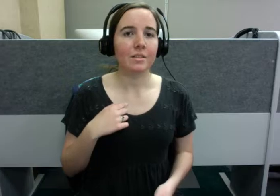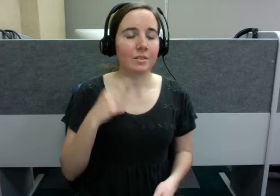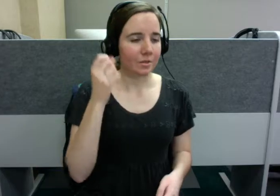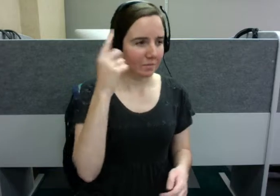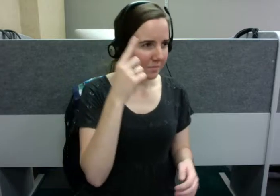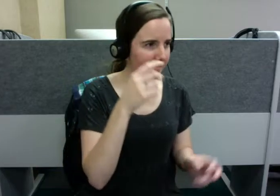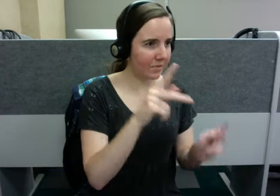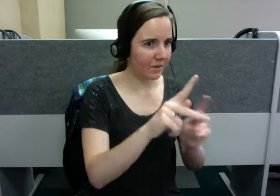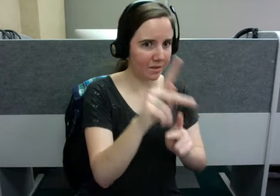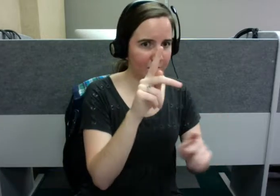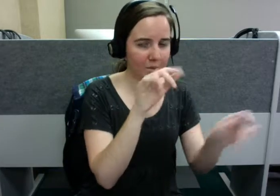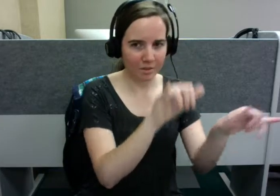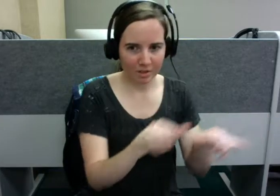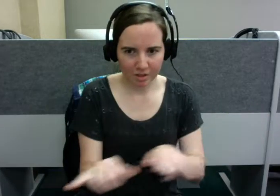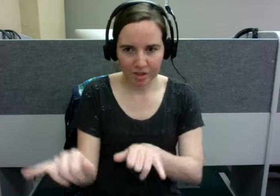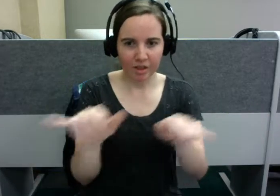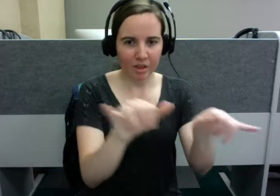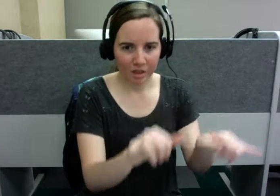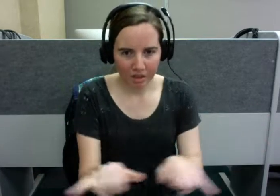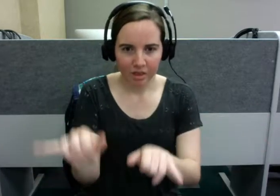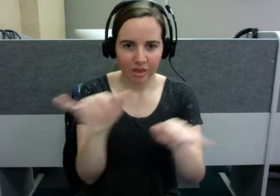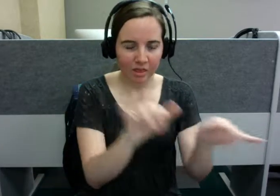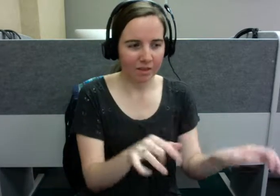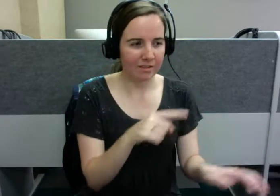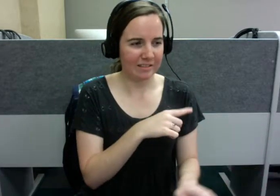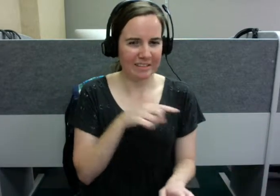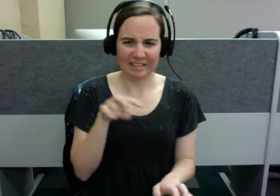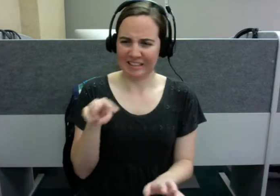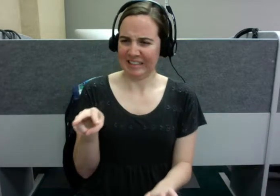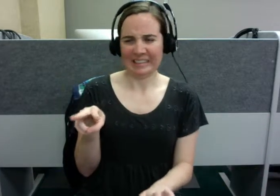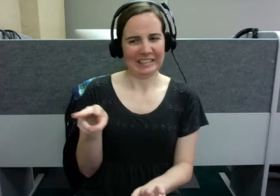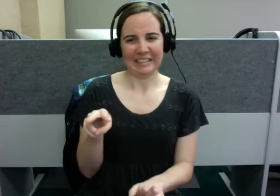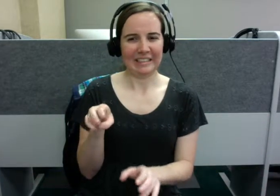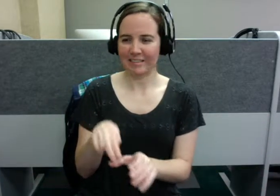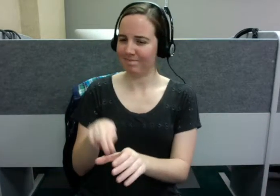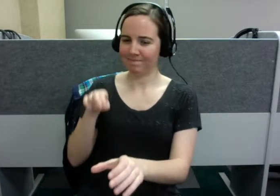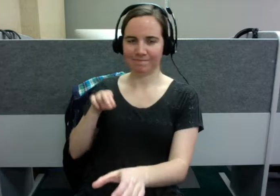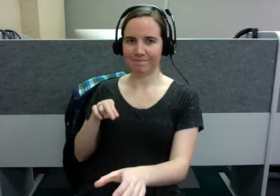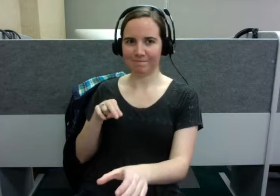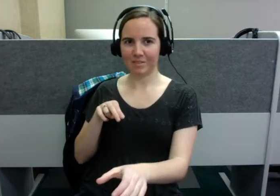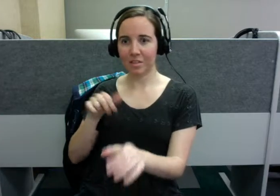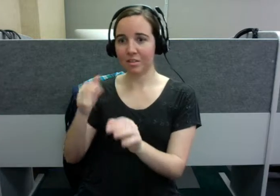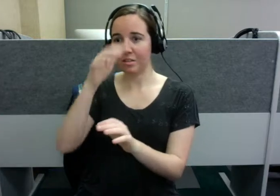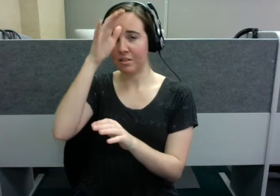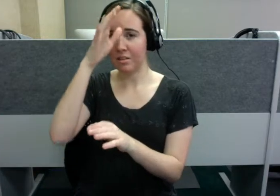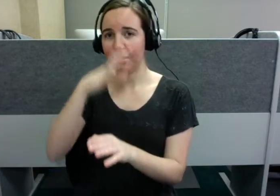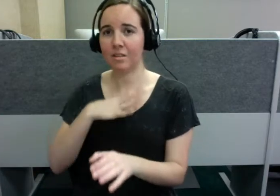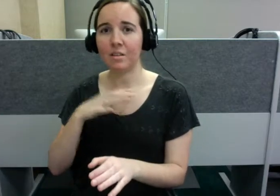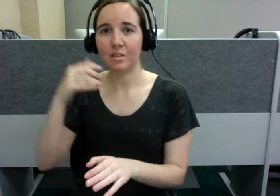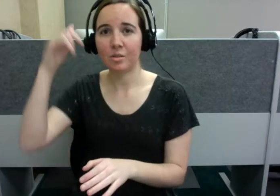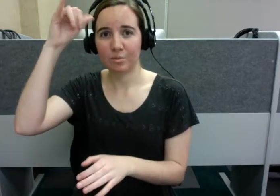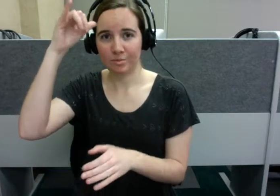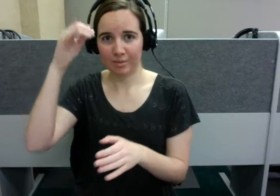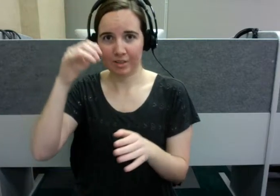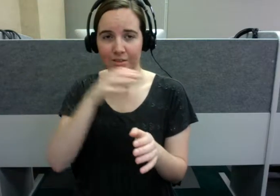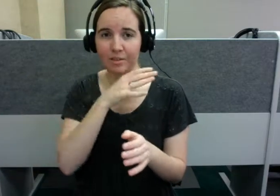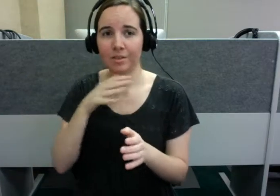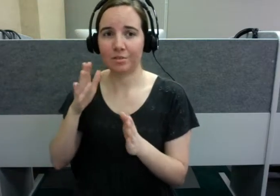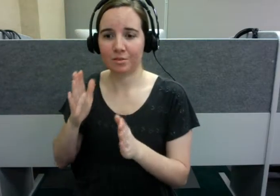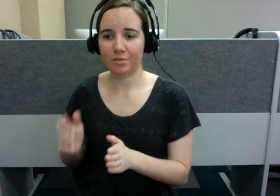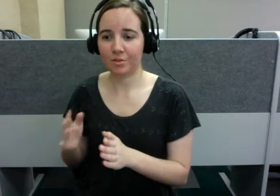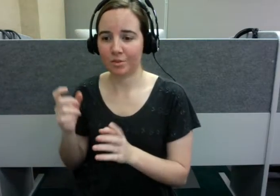way, And I hear that story over and over. Matt Freund, a dairy farmer in New Canaan, Connecticut, who woke up one